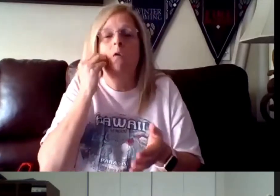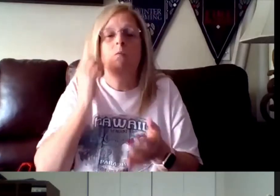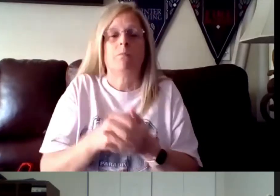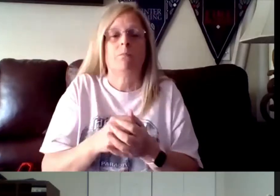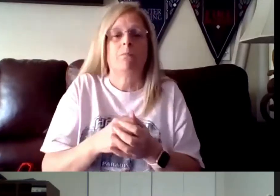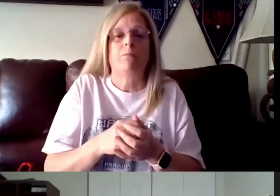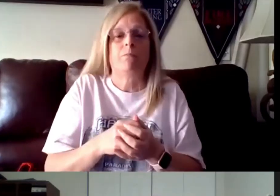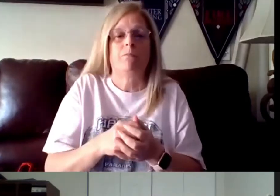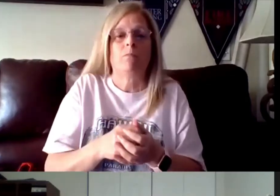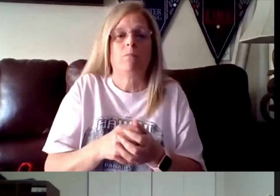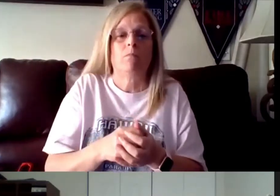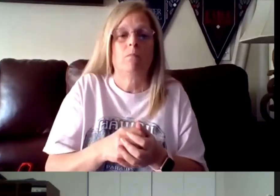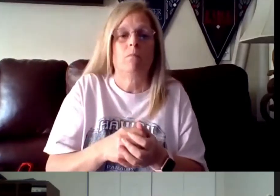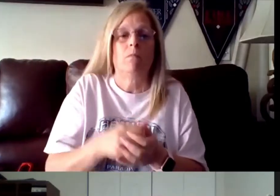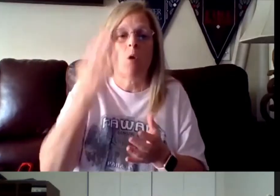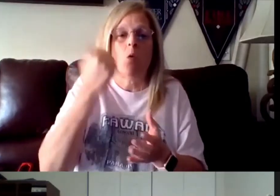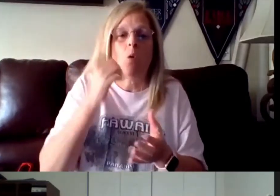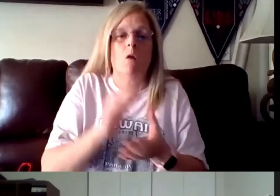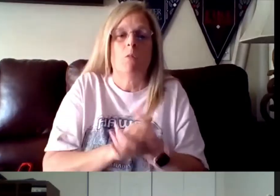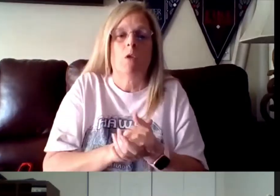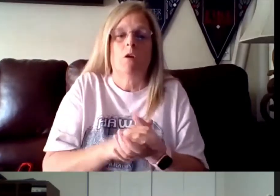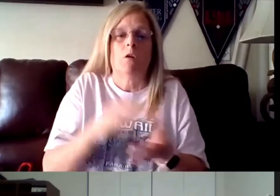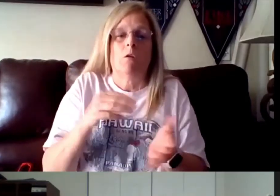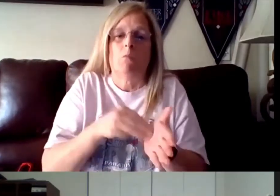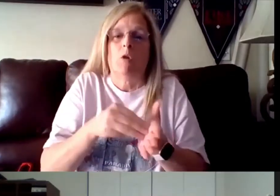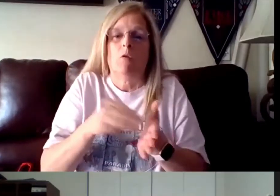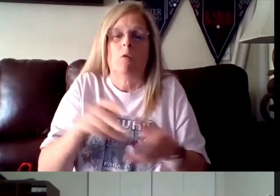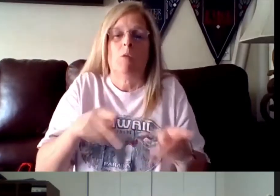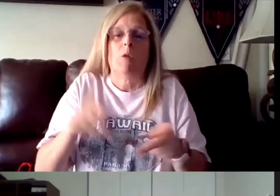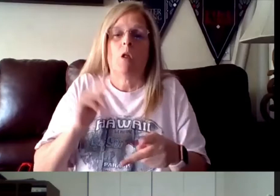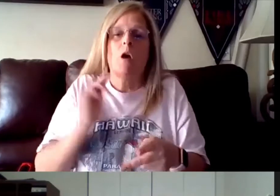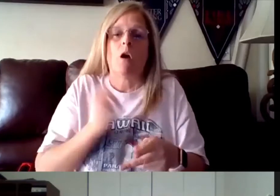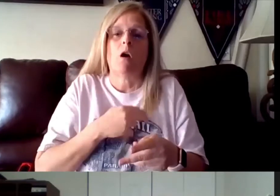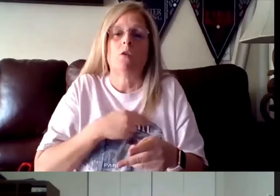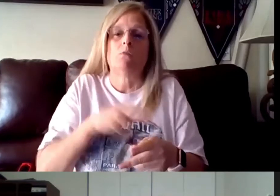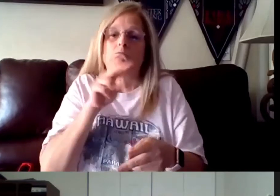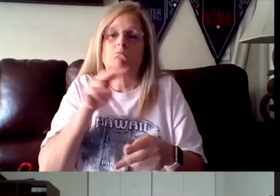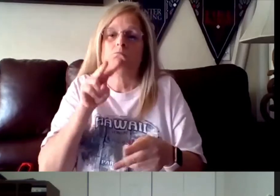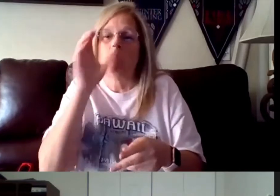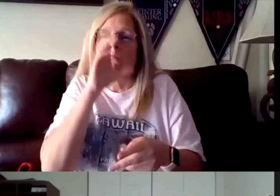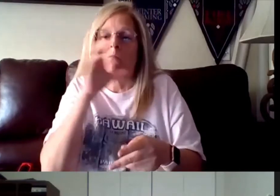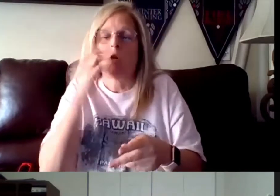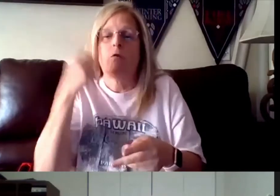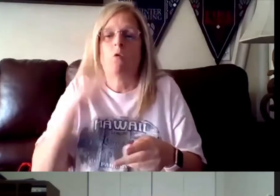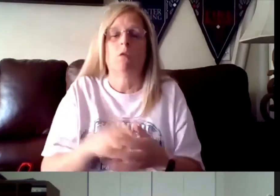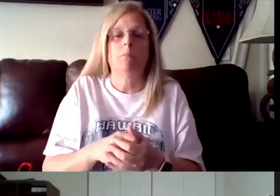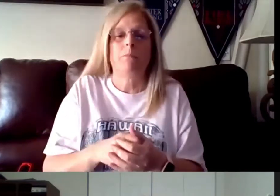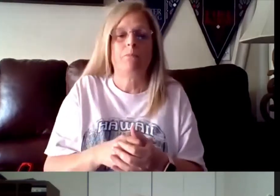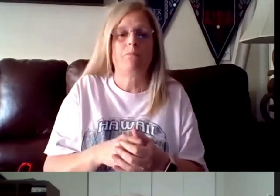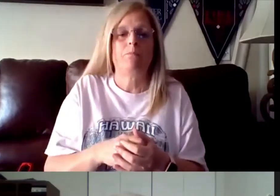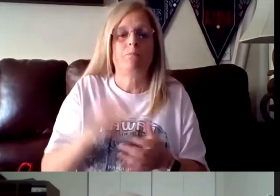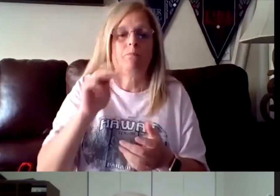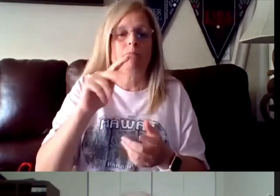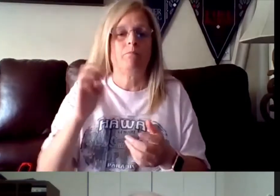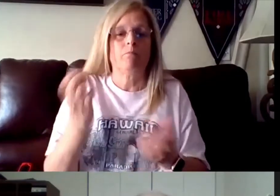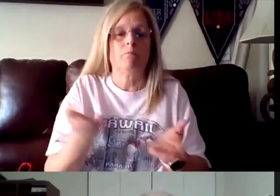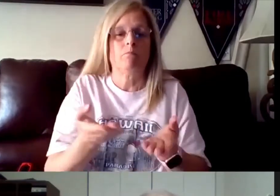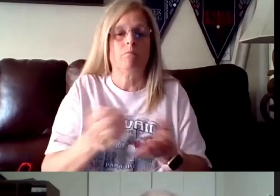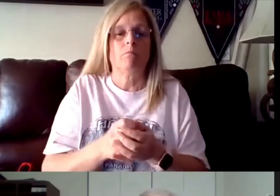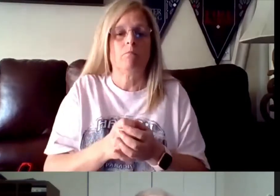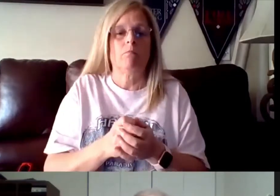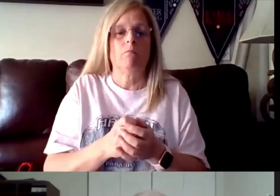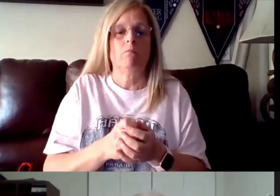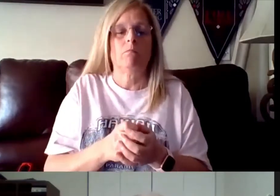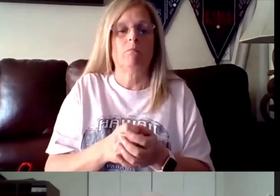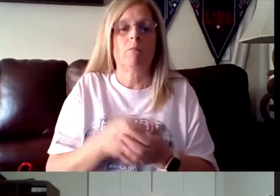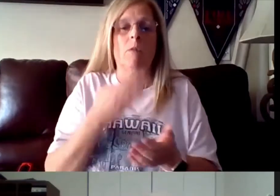why we believe that there's millions of people like us out there looking for it. Here's Mike Ellis. Mike, let her rip, man. Yeah. No,